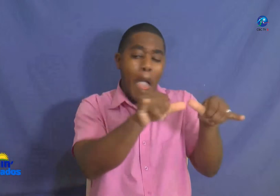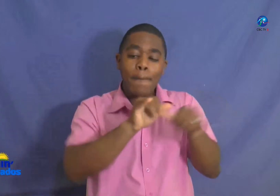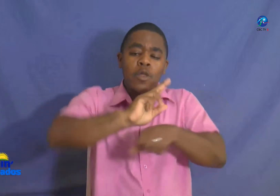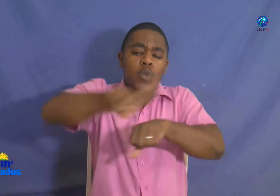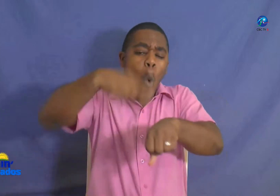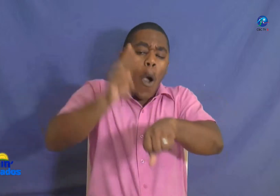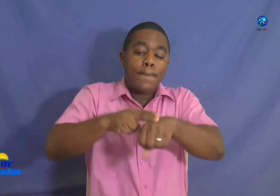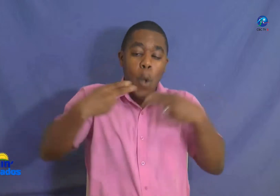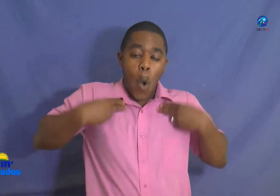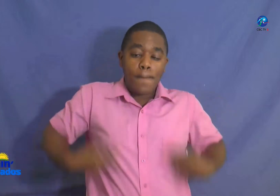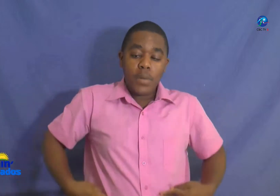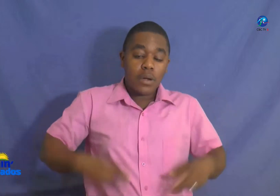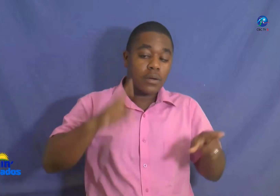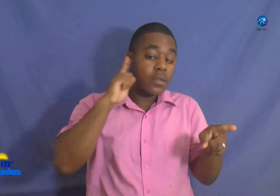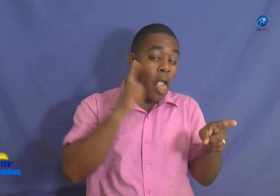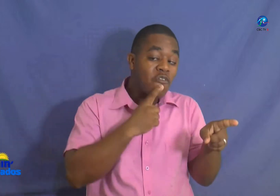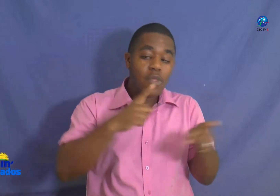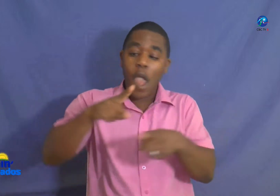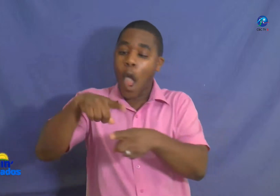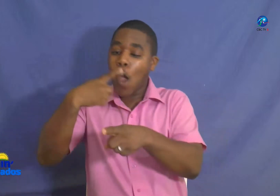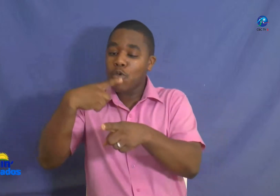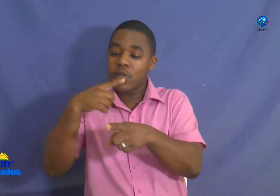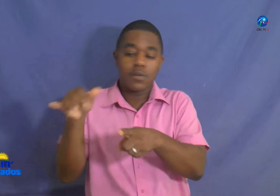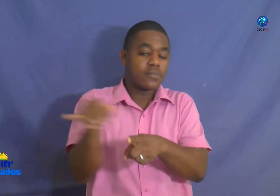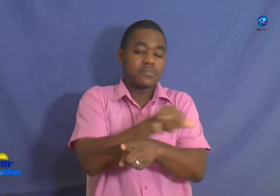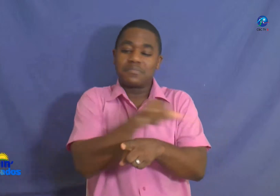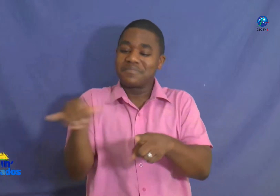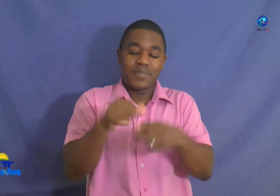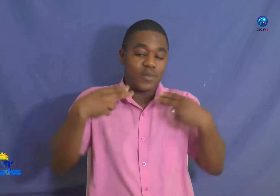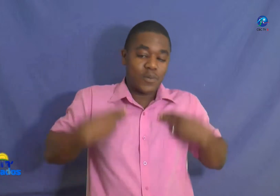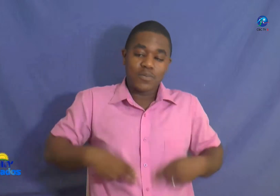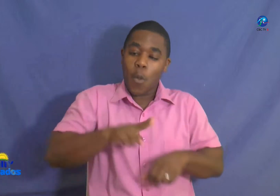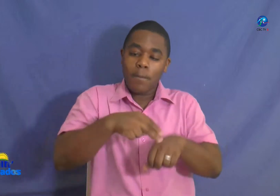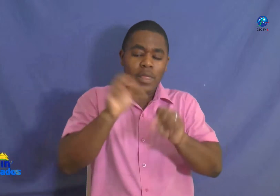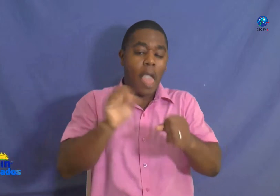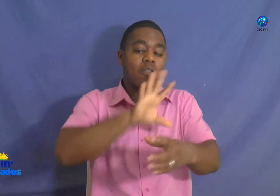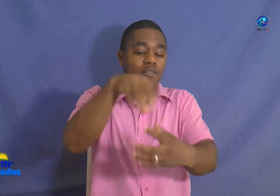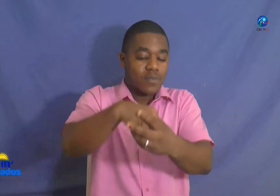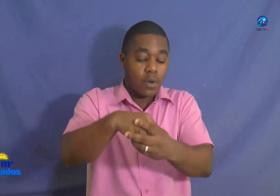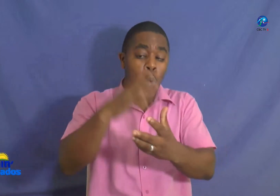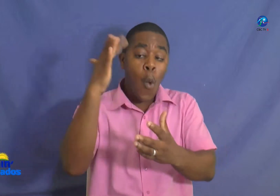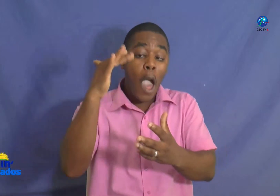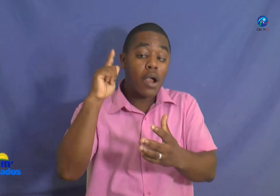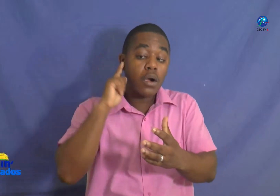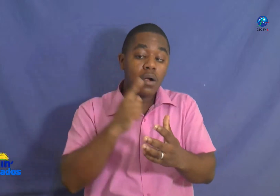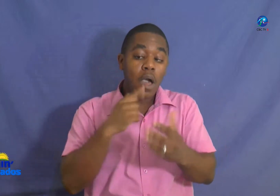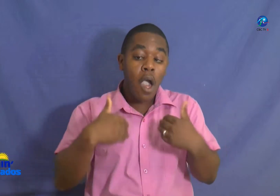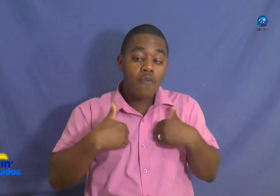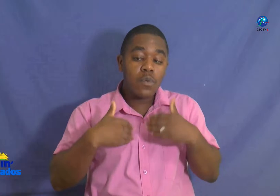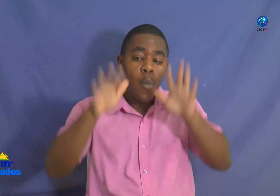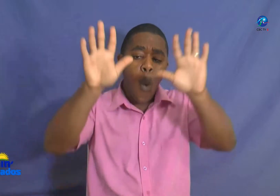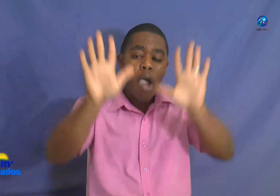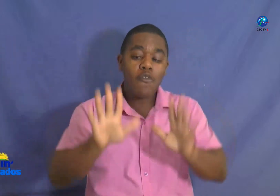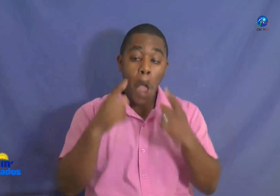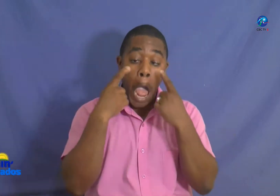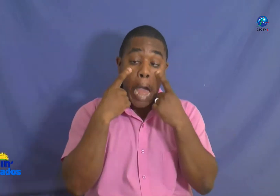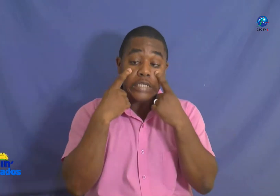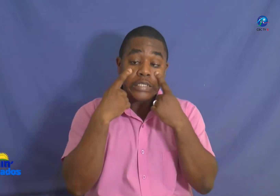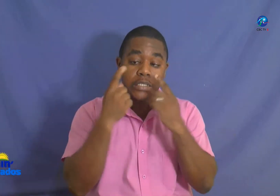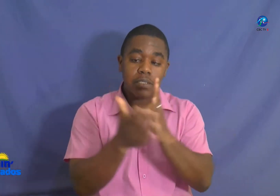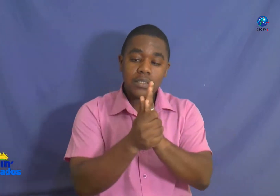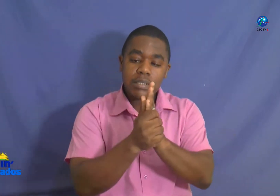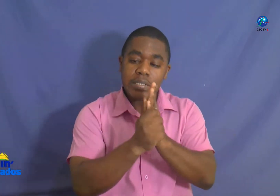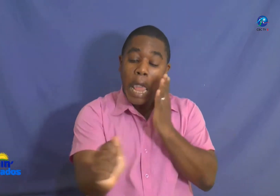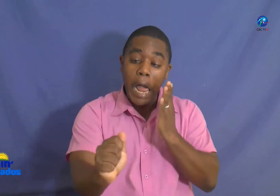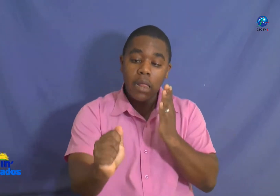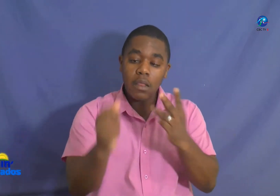We want to be seen as the same. Deaf and hearing, what's the difference? We're all human. We want to be